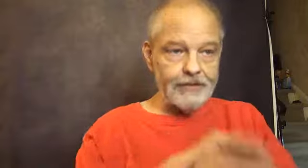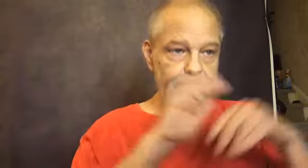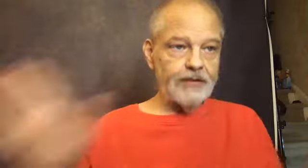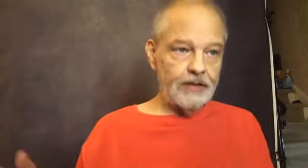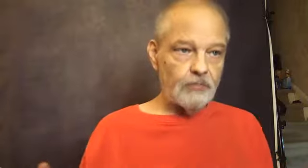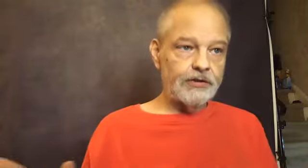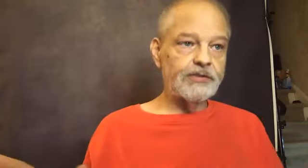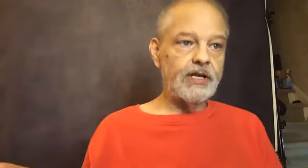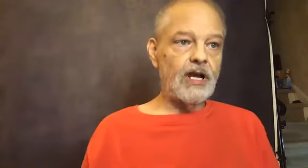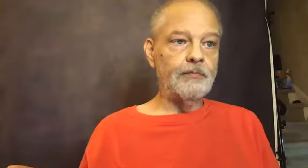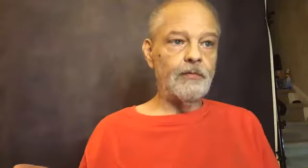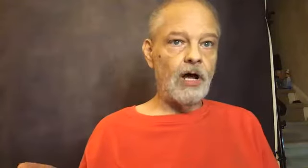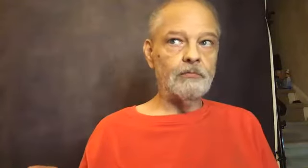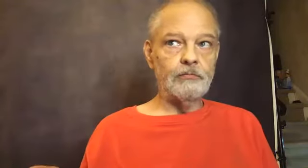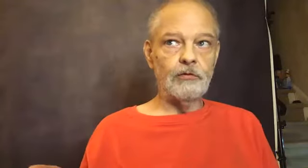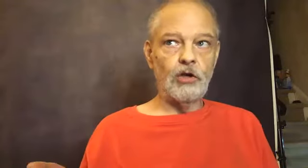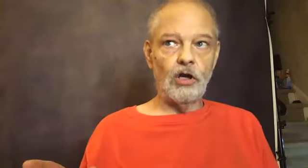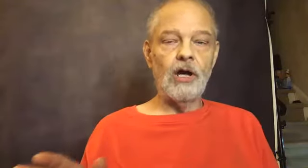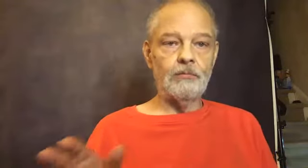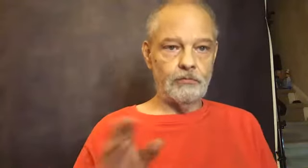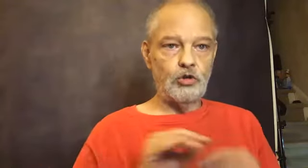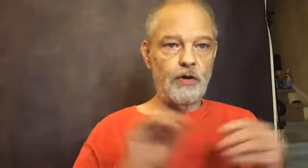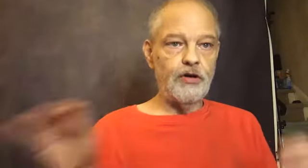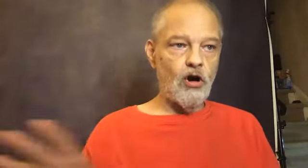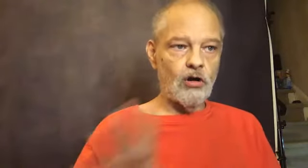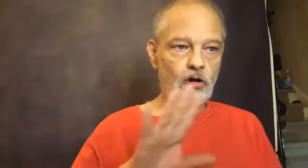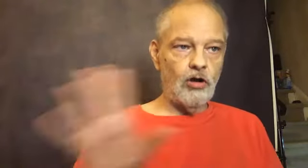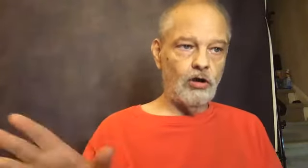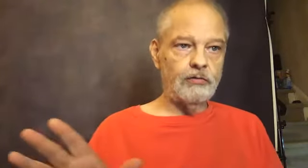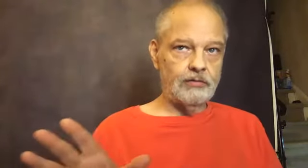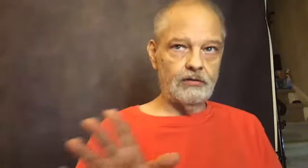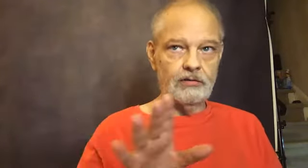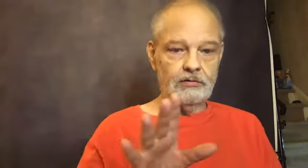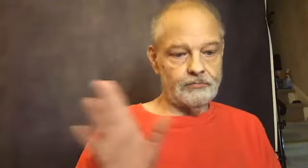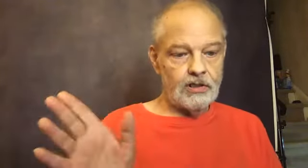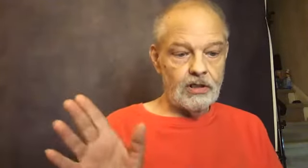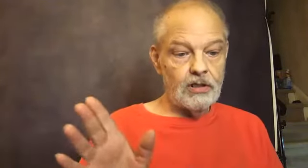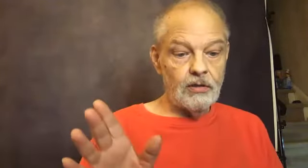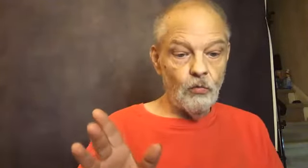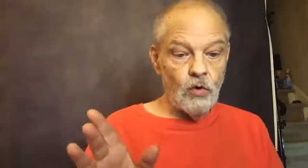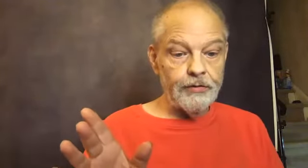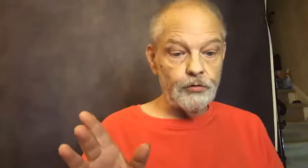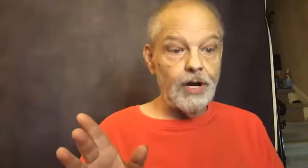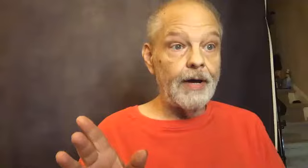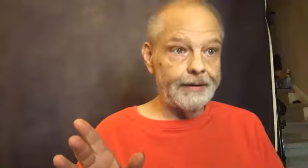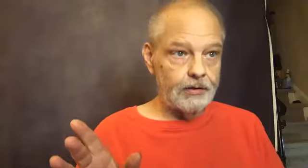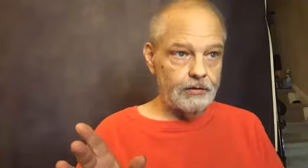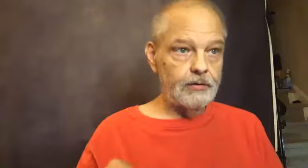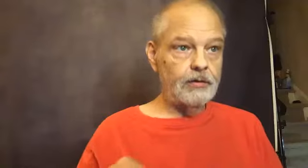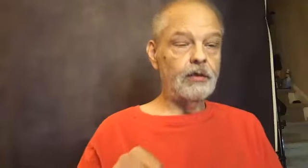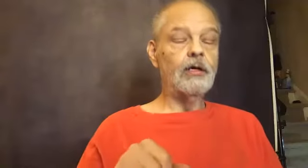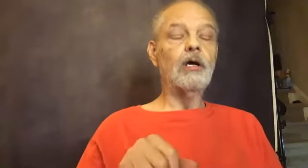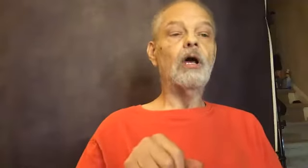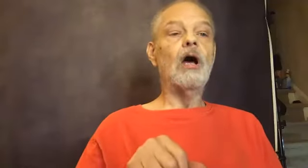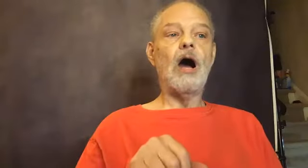obviously the numbers that I'm doing are all 1 through 9.